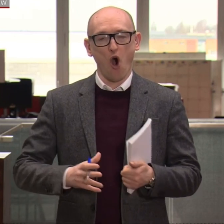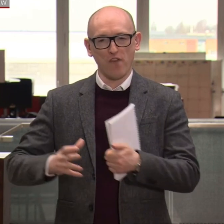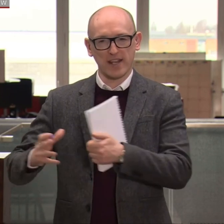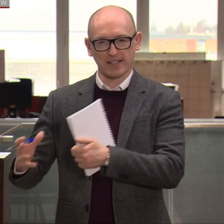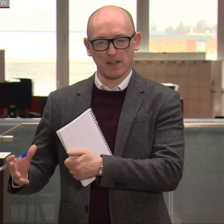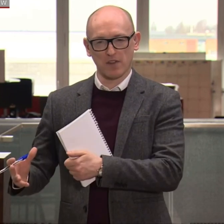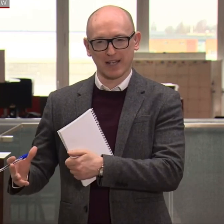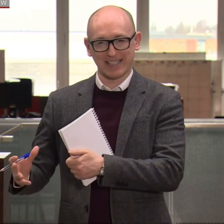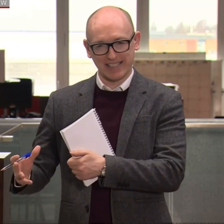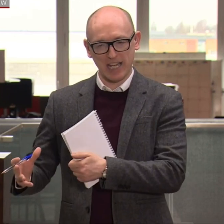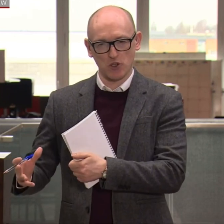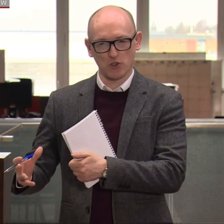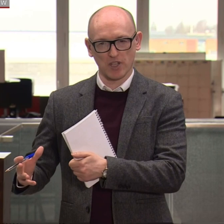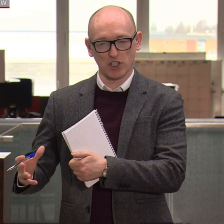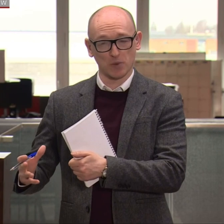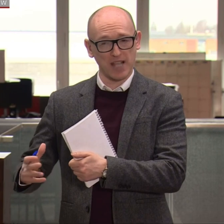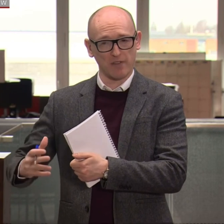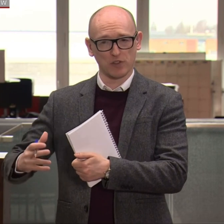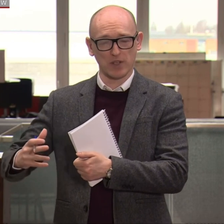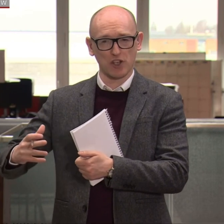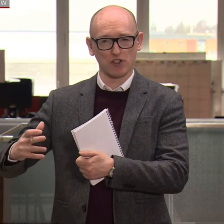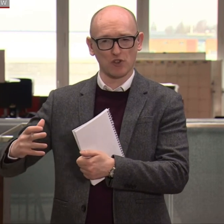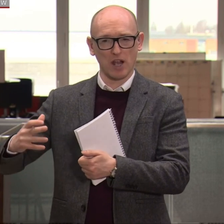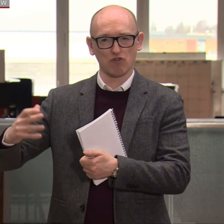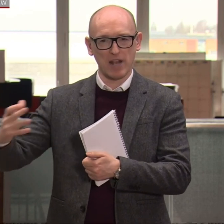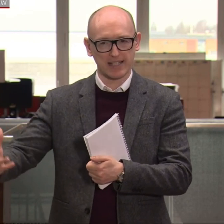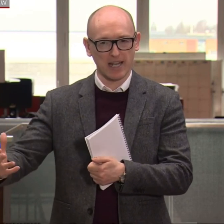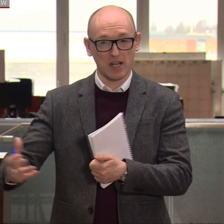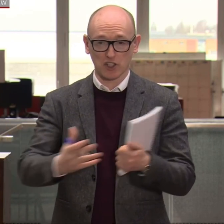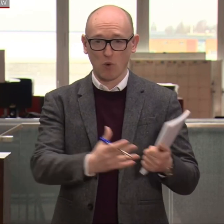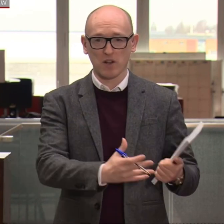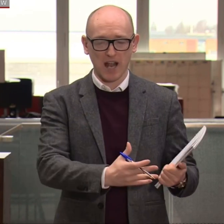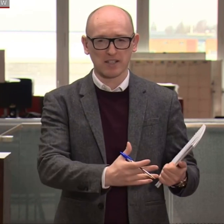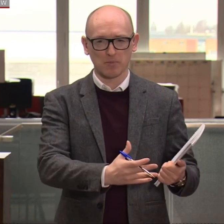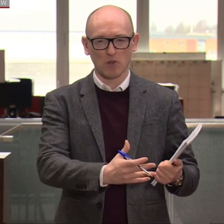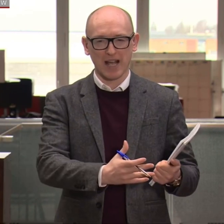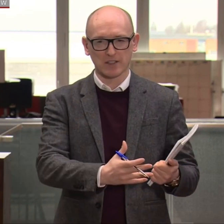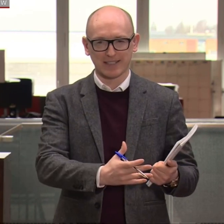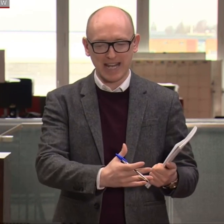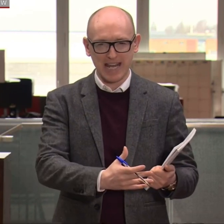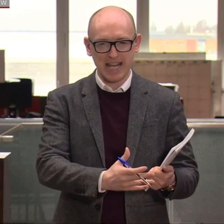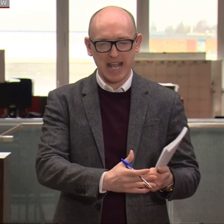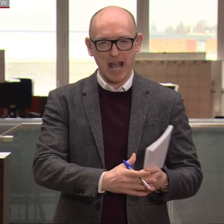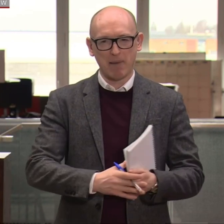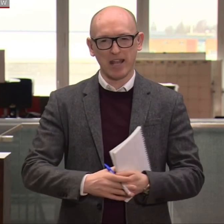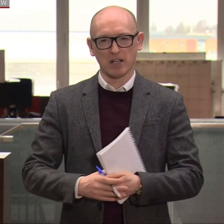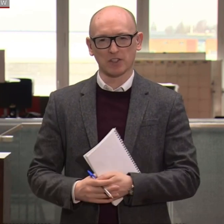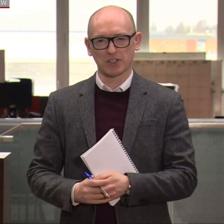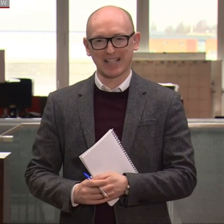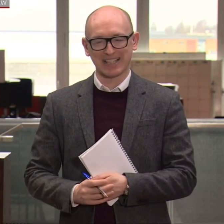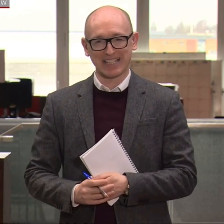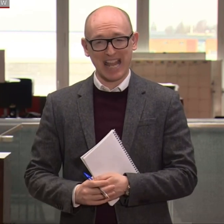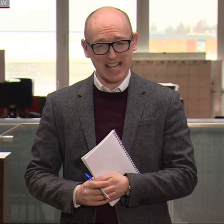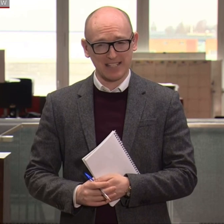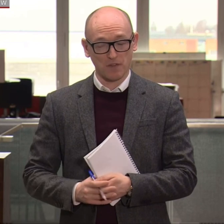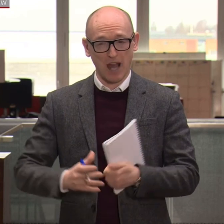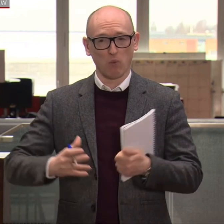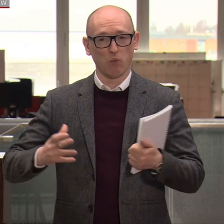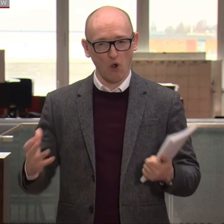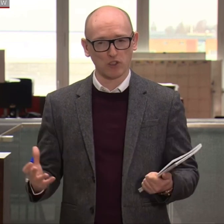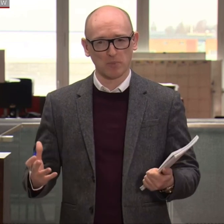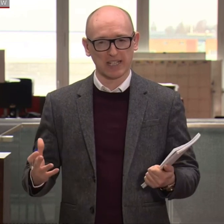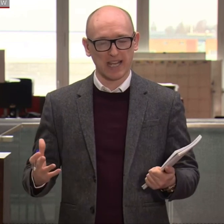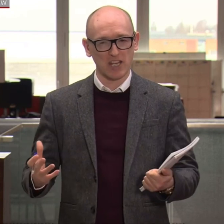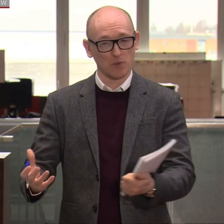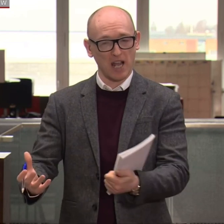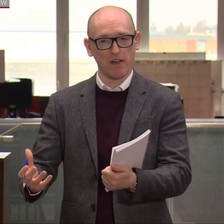Now, obviously, if that continues, then she would have to issue a red card. She was asked about that today. My understanding is if that